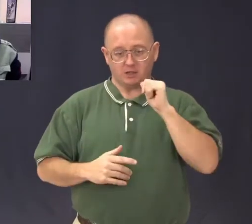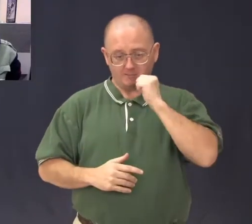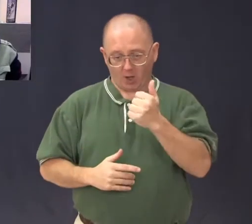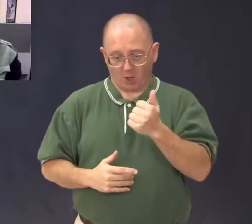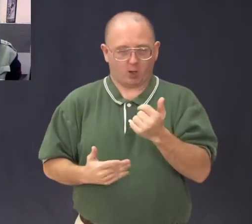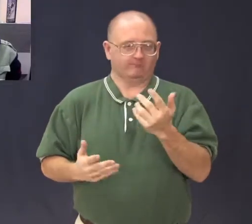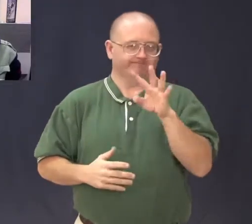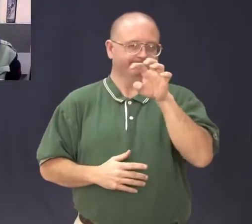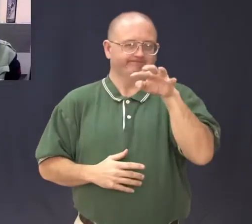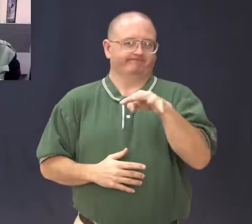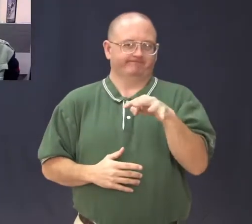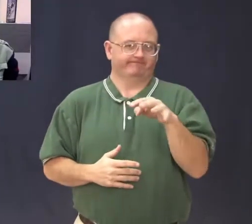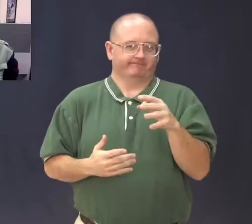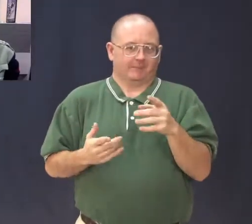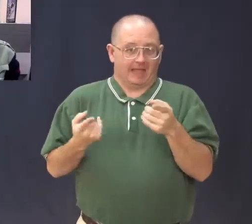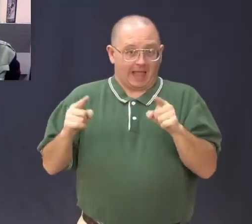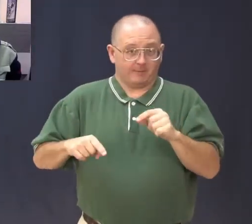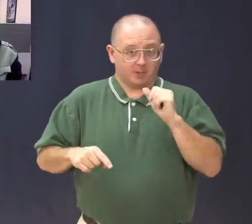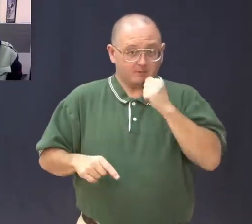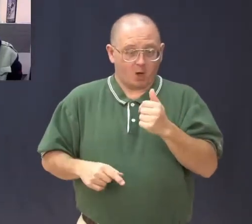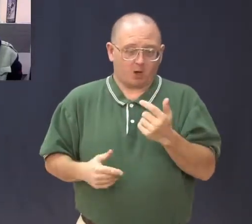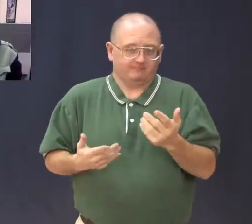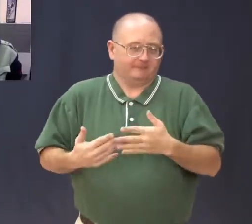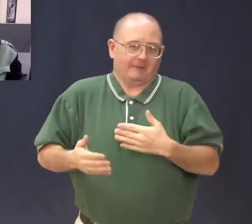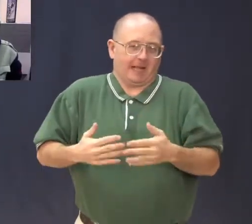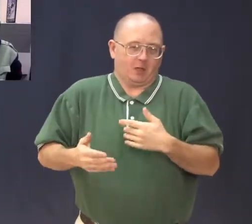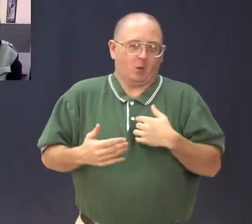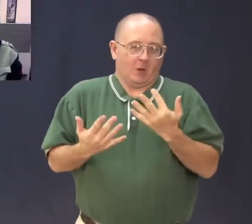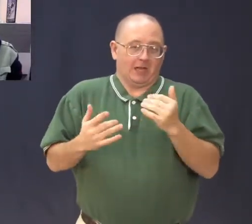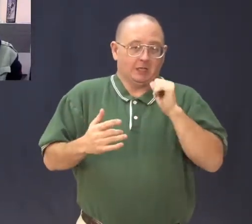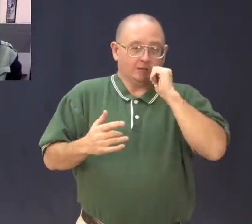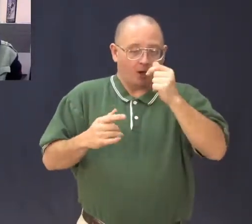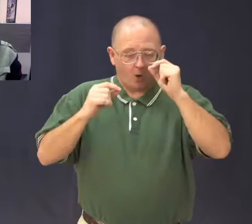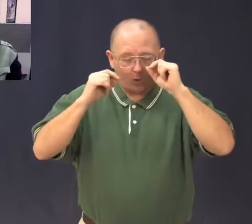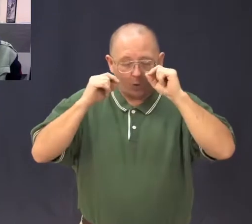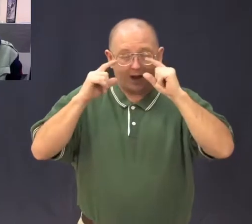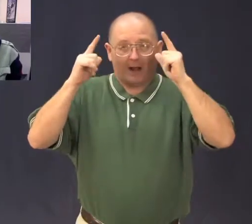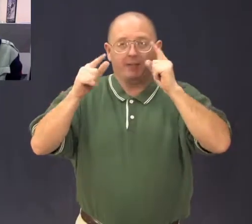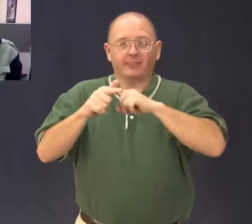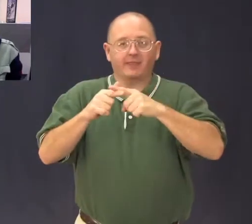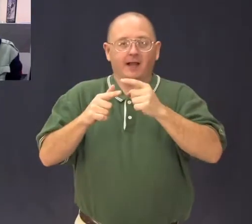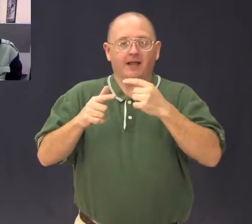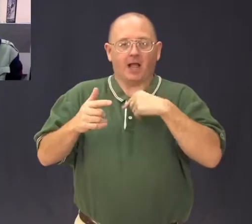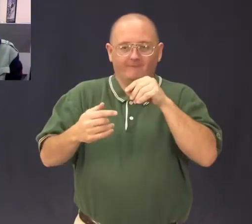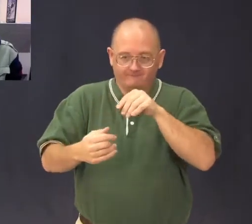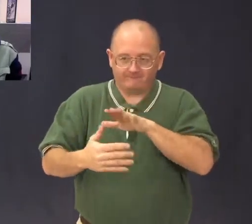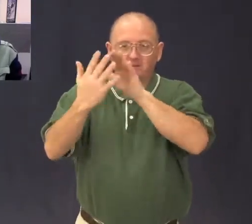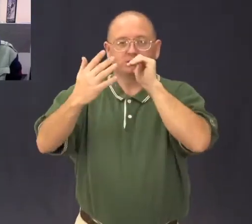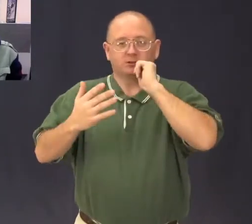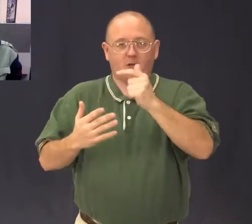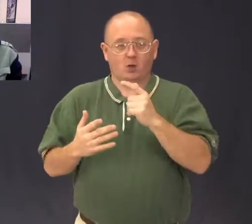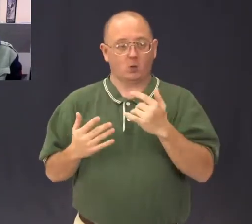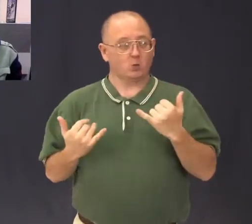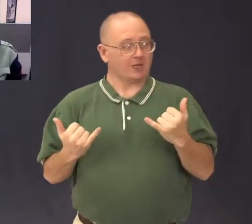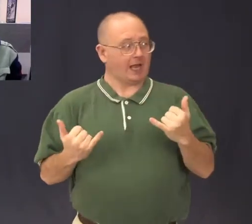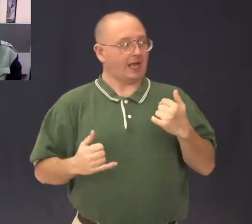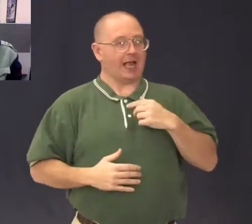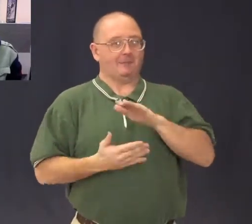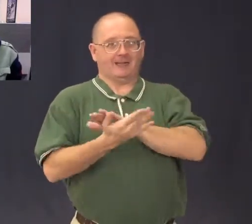get sober. I never knew what the next day was going to bring, but that didn't matter. I woke up every day ready to face